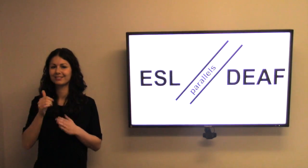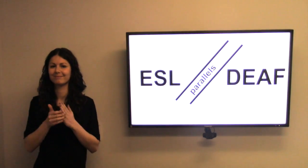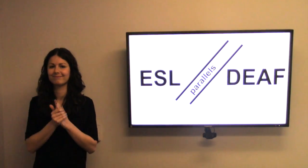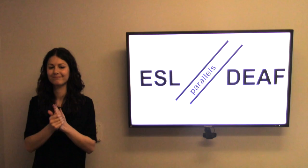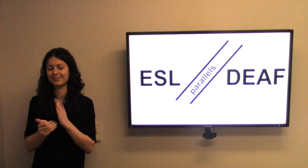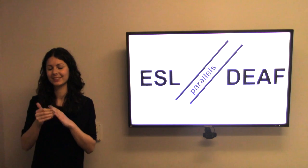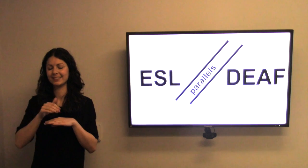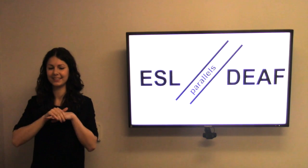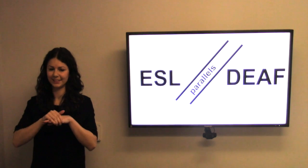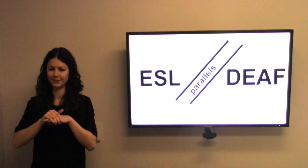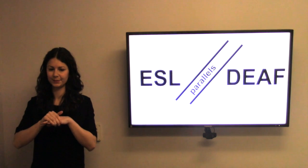English.